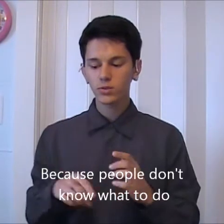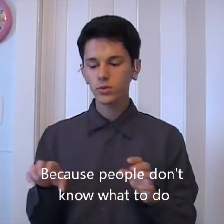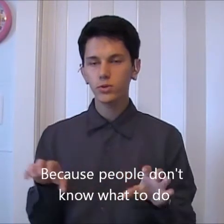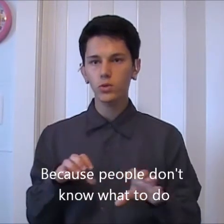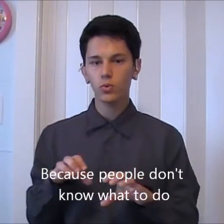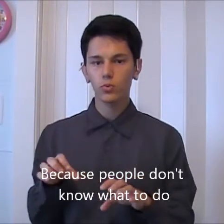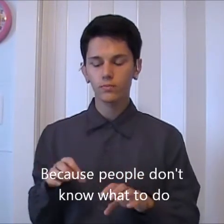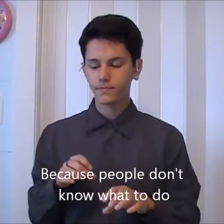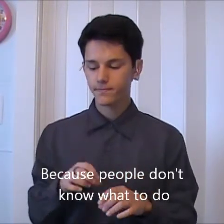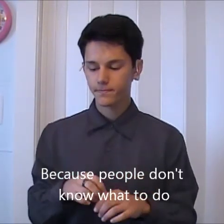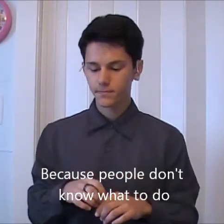do.